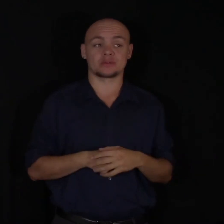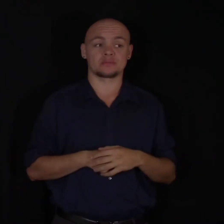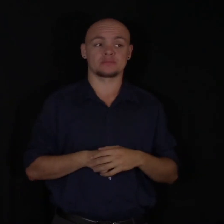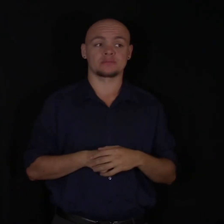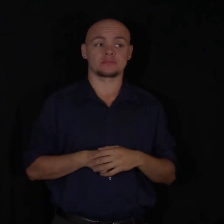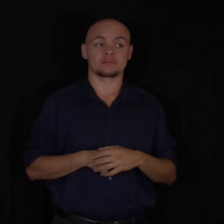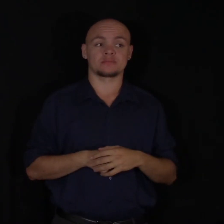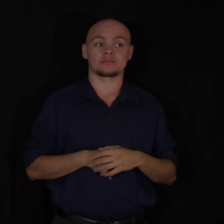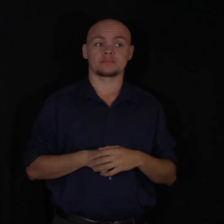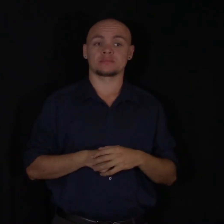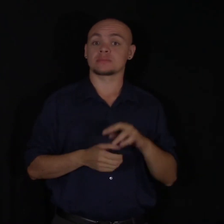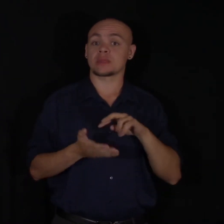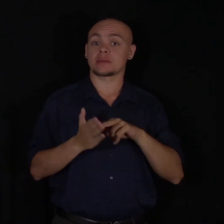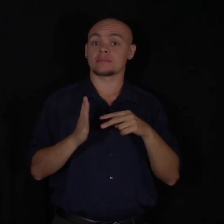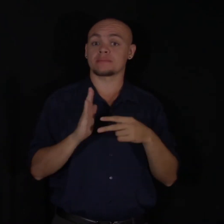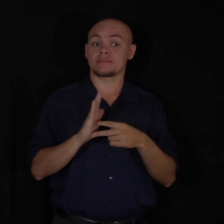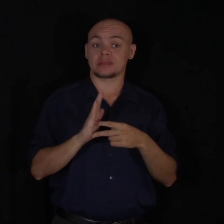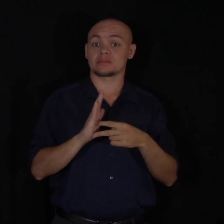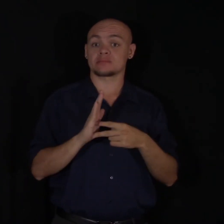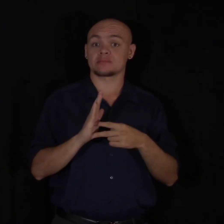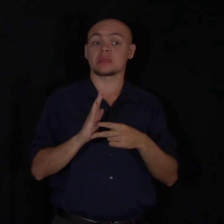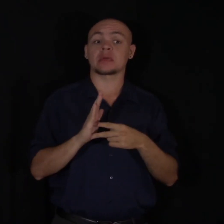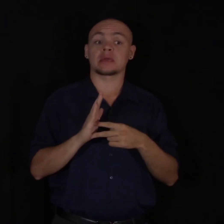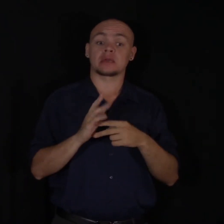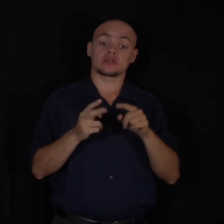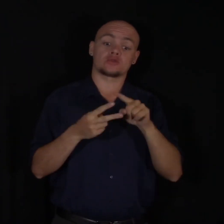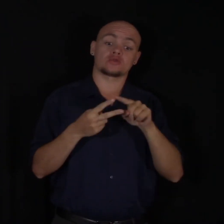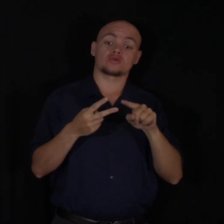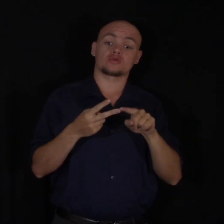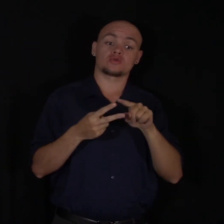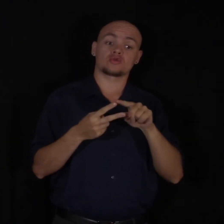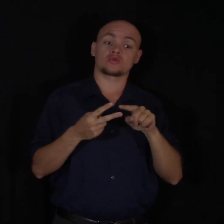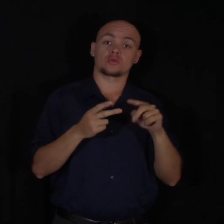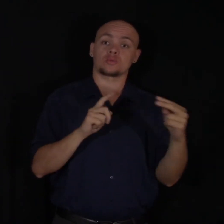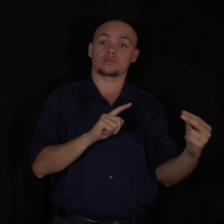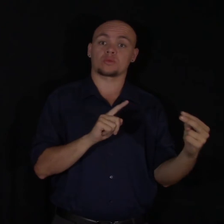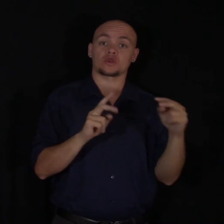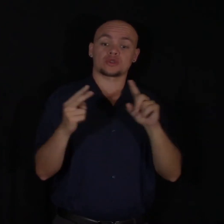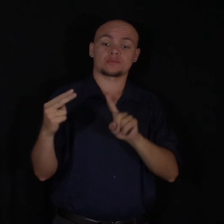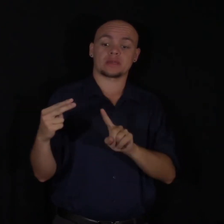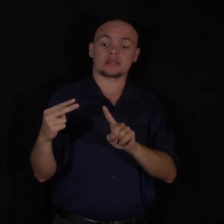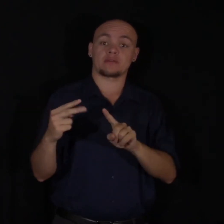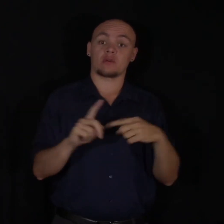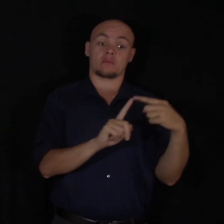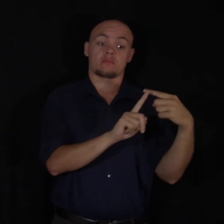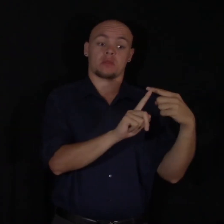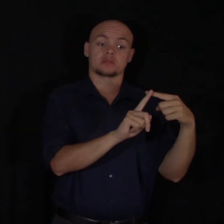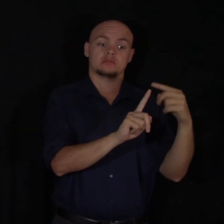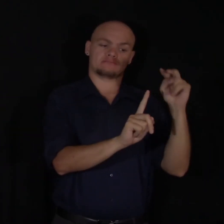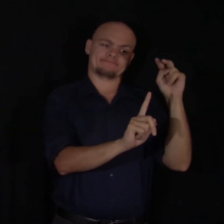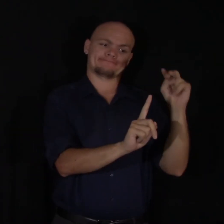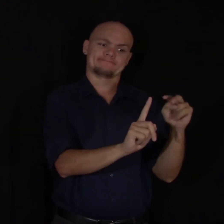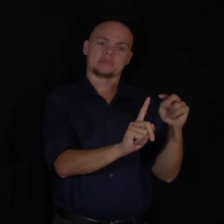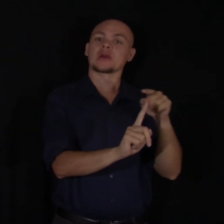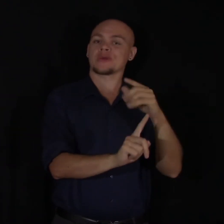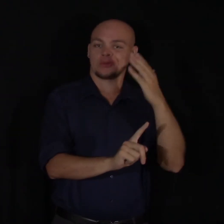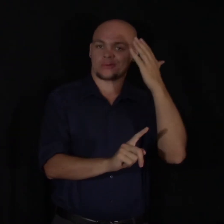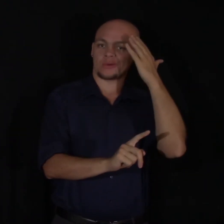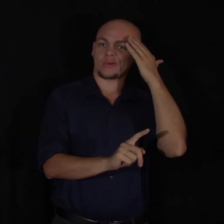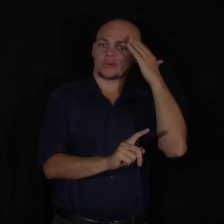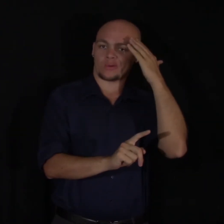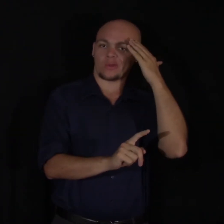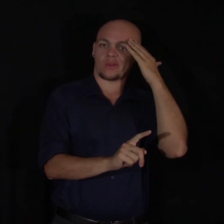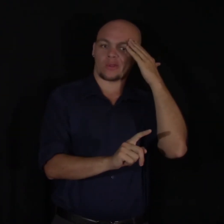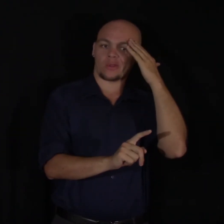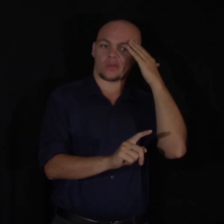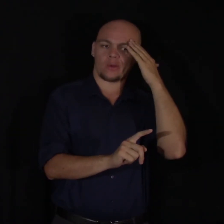it's a double-sided coin because on the positive side, you basically know all the ins and